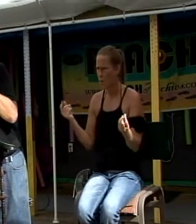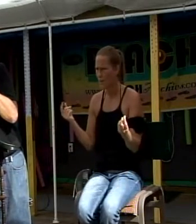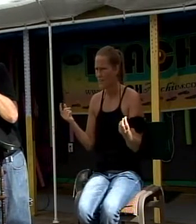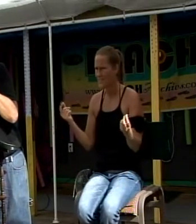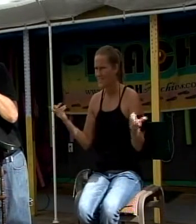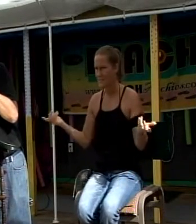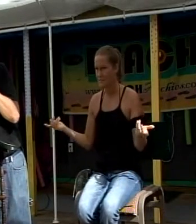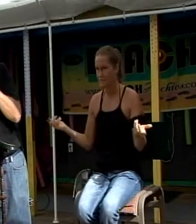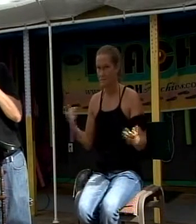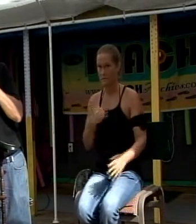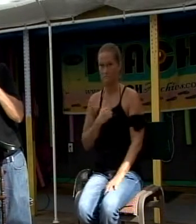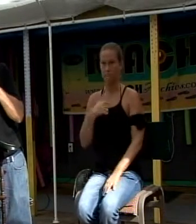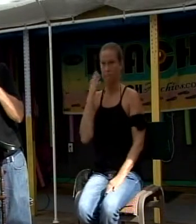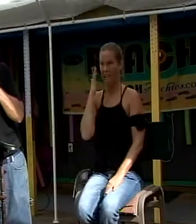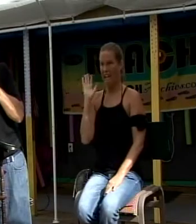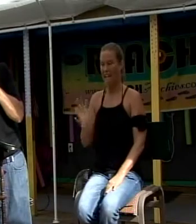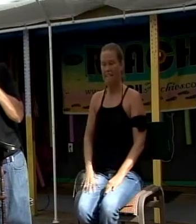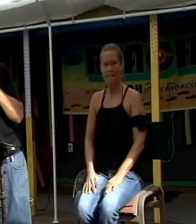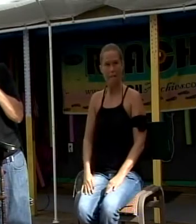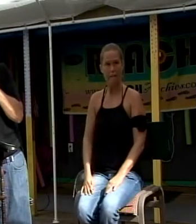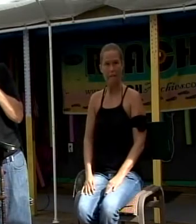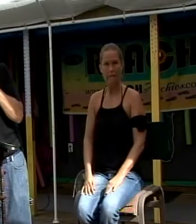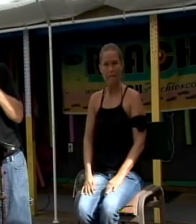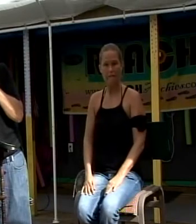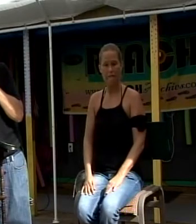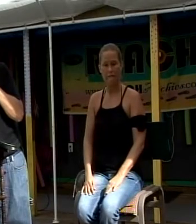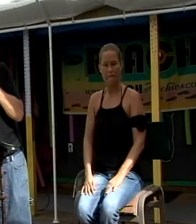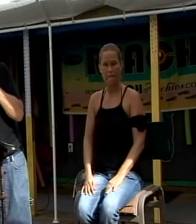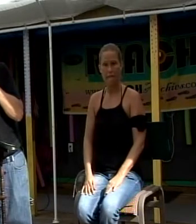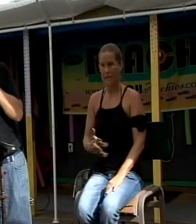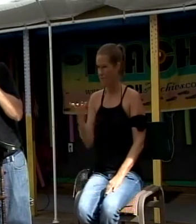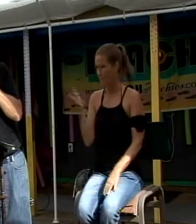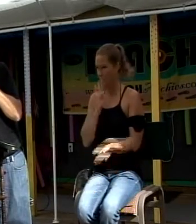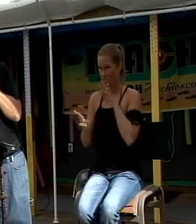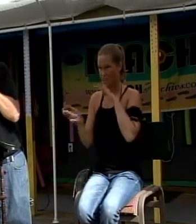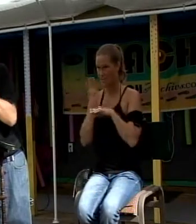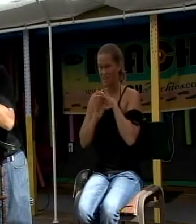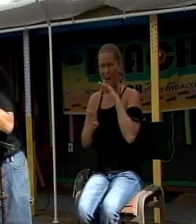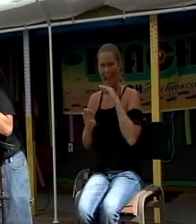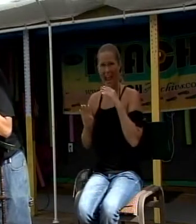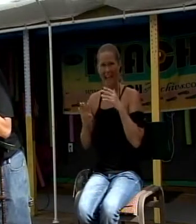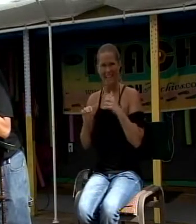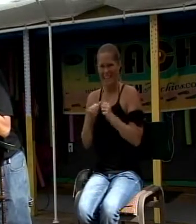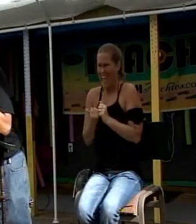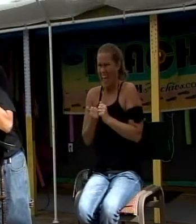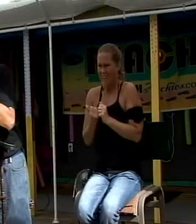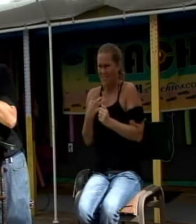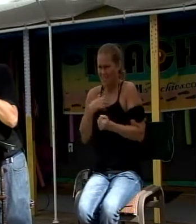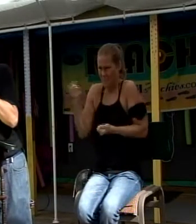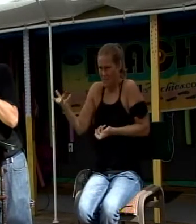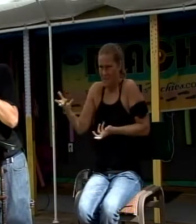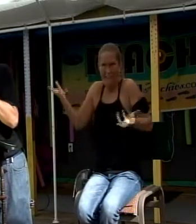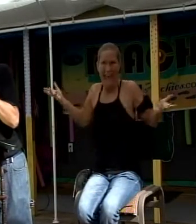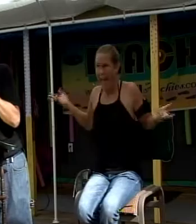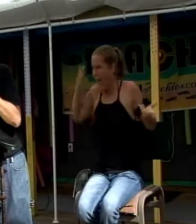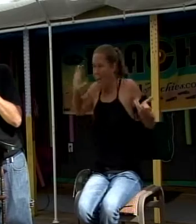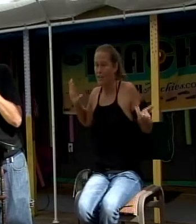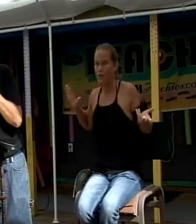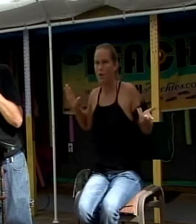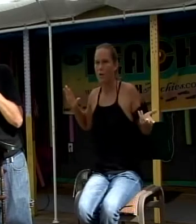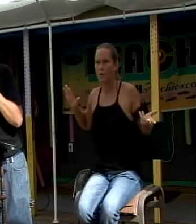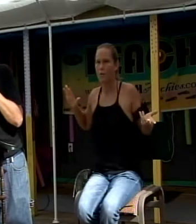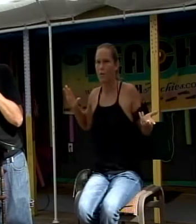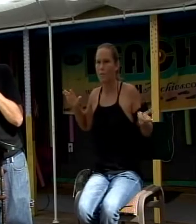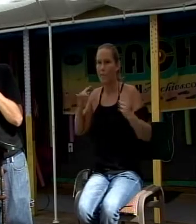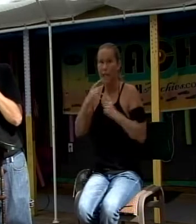12-step program says, how are you going to get rid of your frustration? Here's the answer. We're going to ask God to remove it.